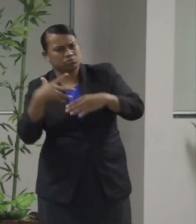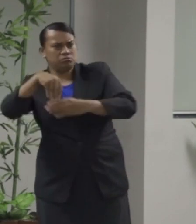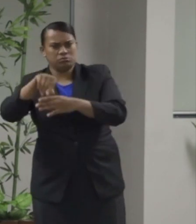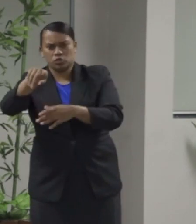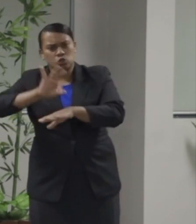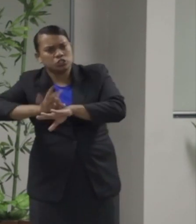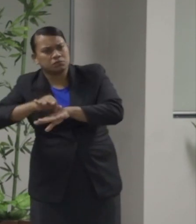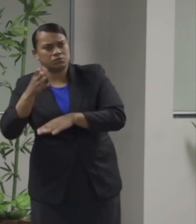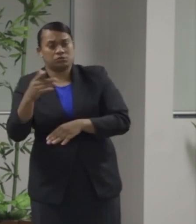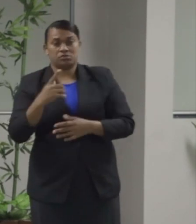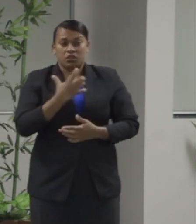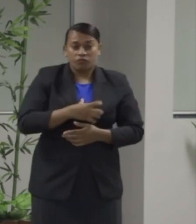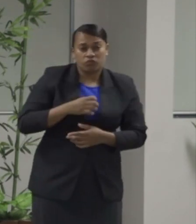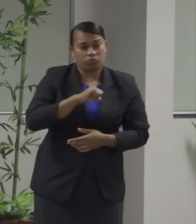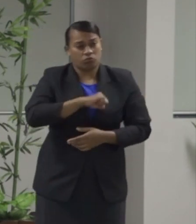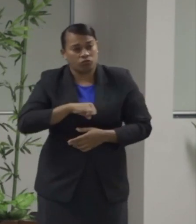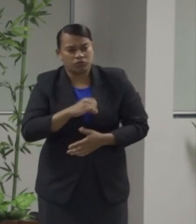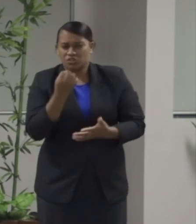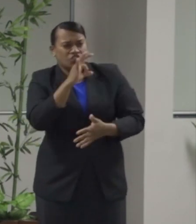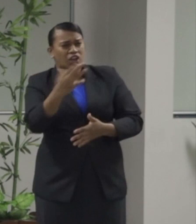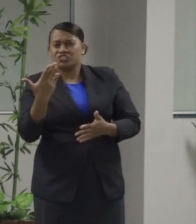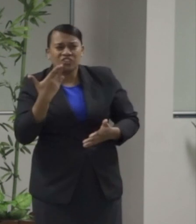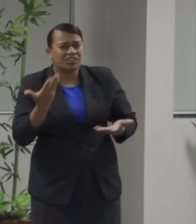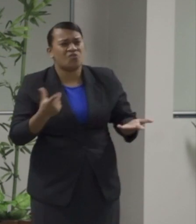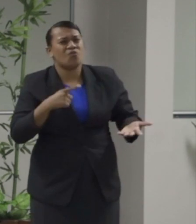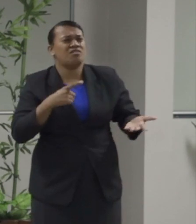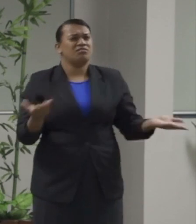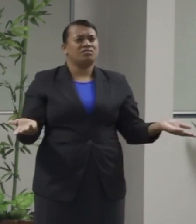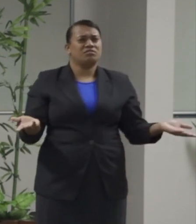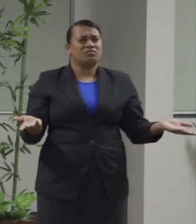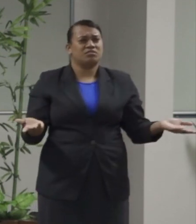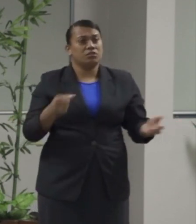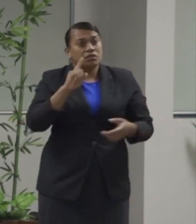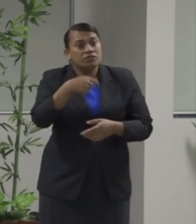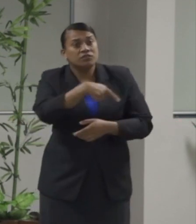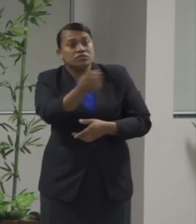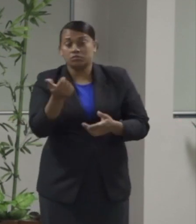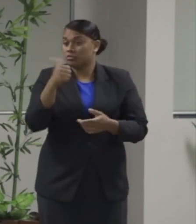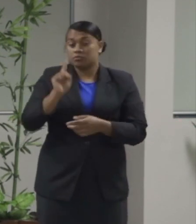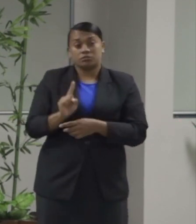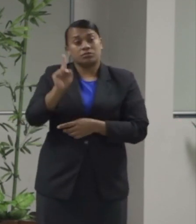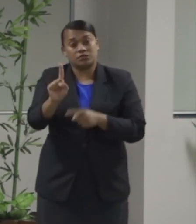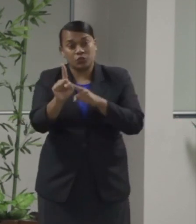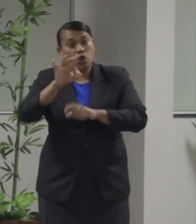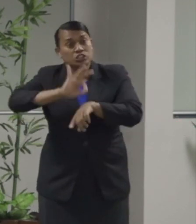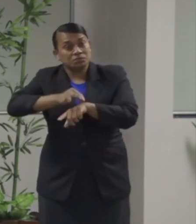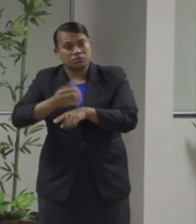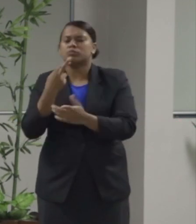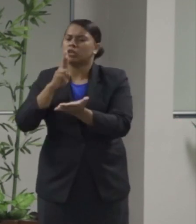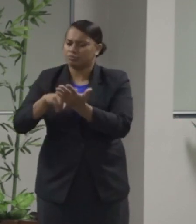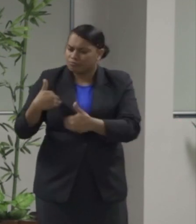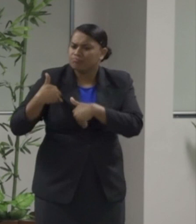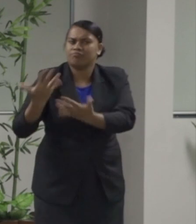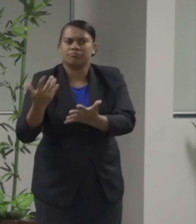fever, a coronavirus. By seeking treatment for your sickness and by reporting your symptoms as soon as they